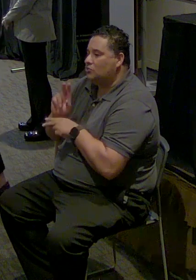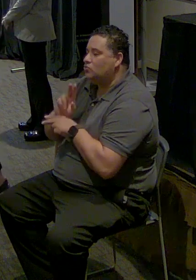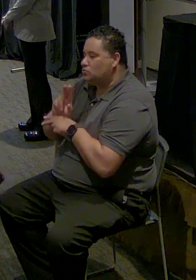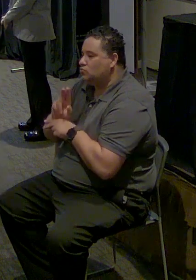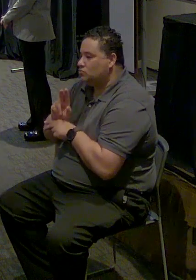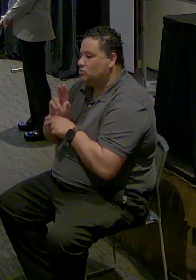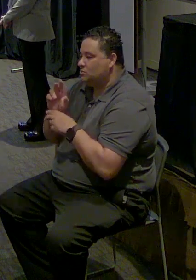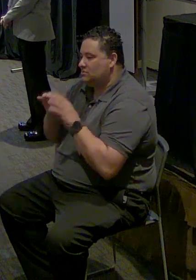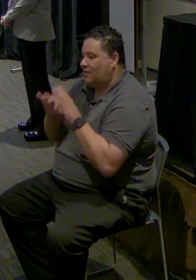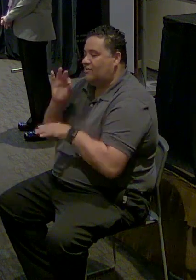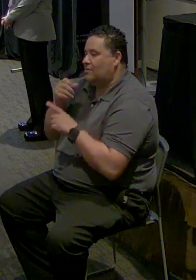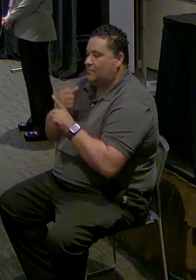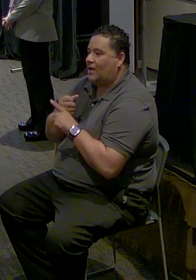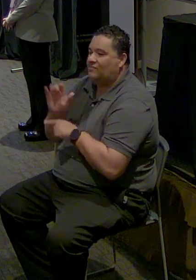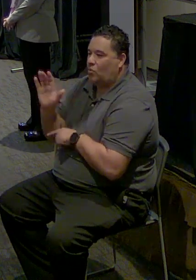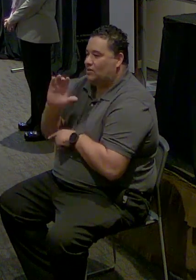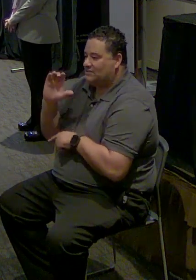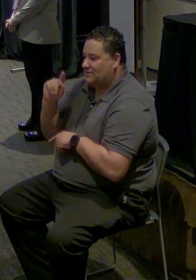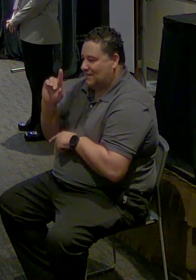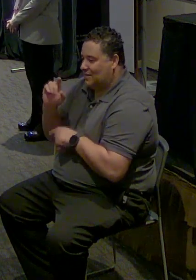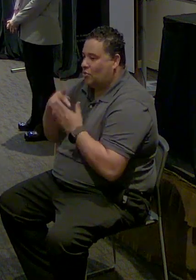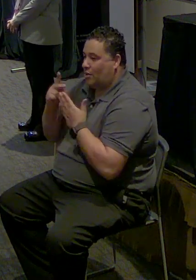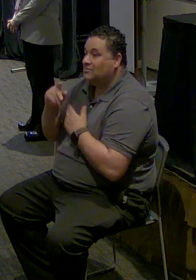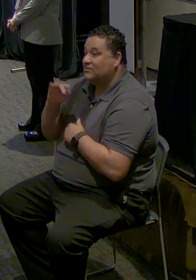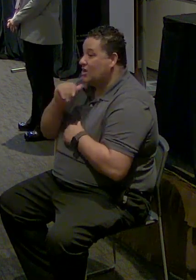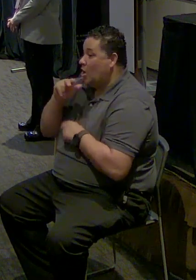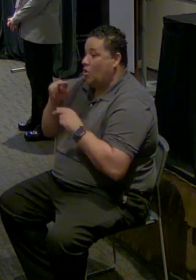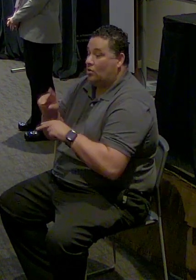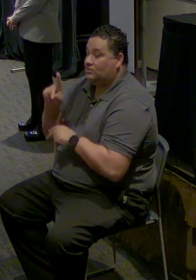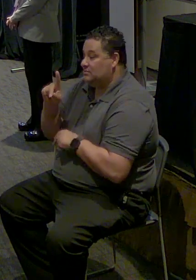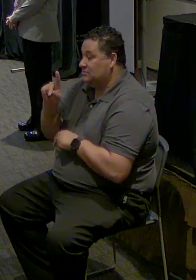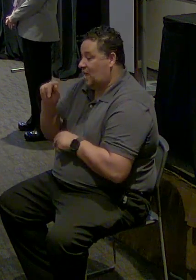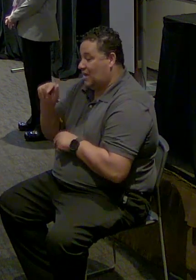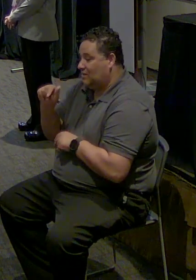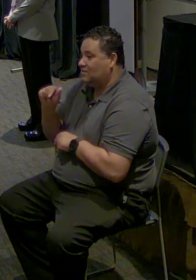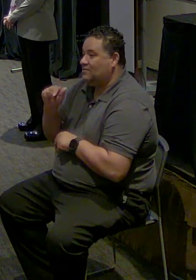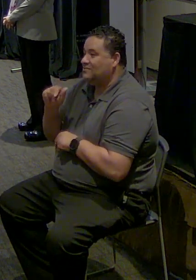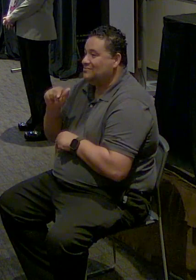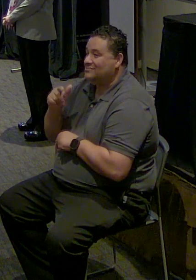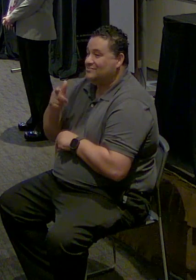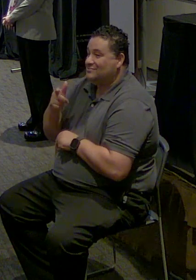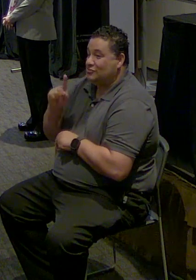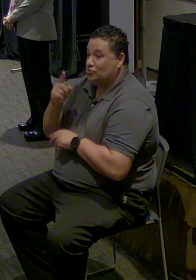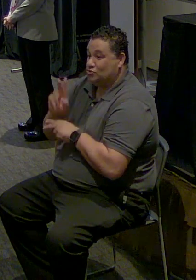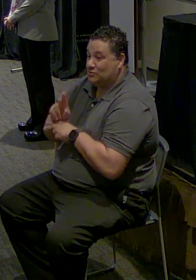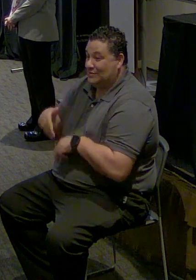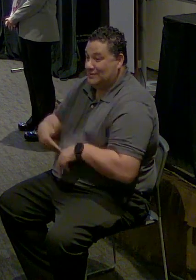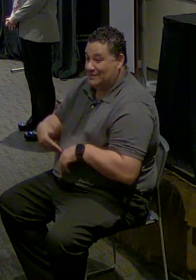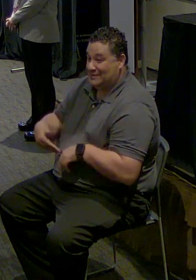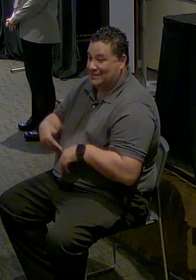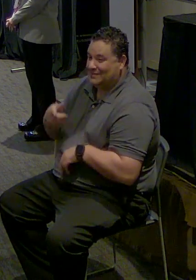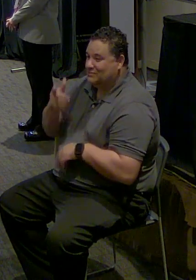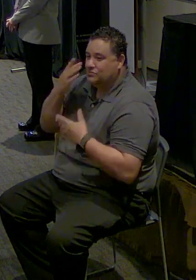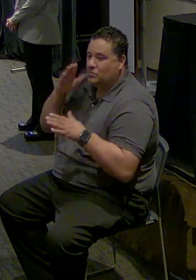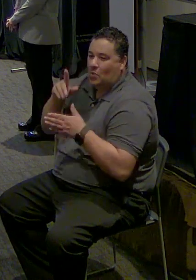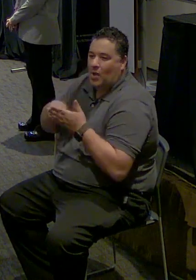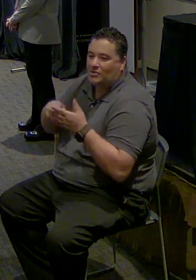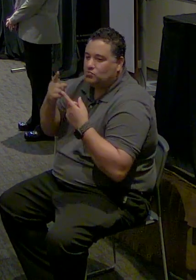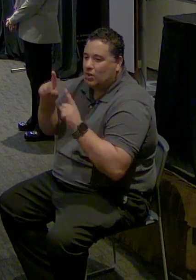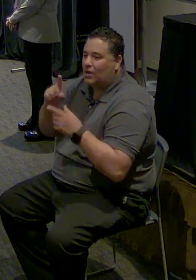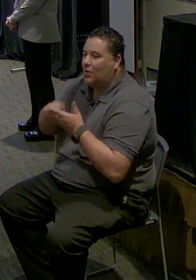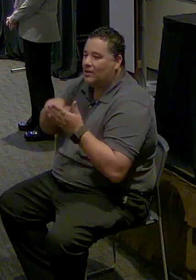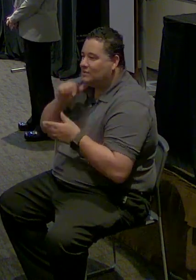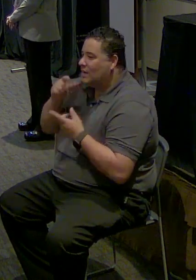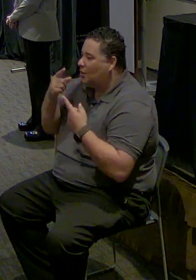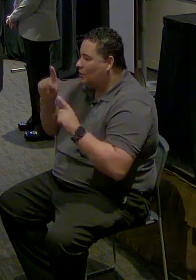CTE programs. If you're not looking at your data, you really, other than intuition, that gut feeling, you don't know what's working and what's not